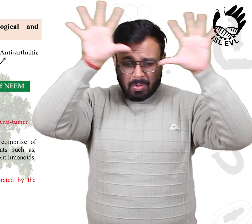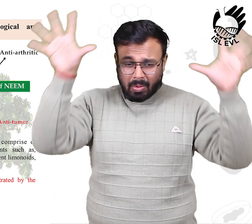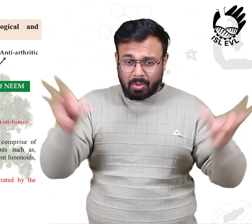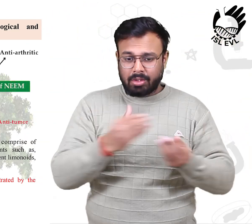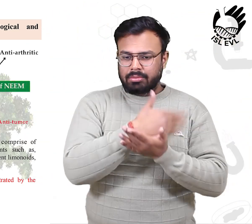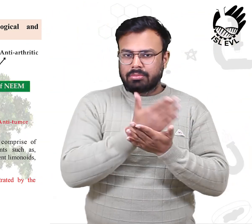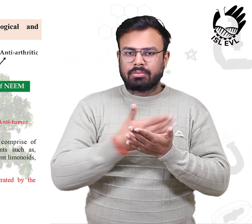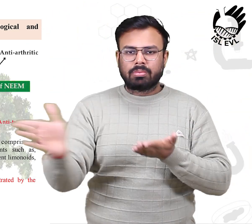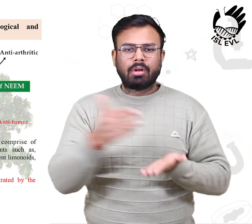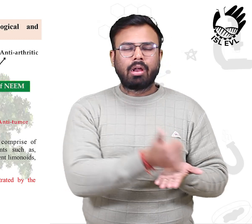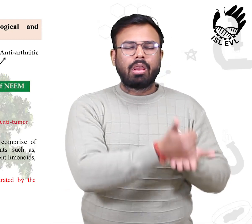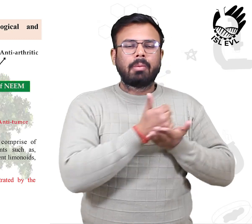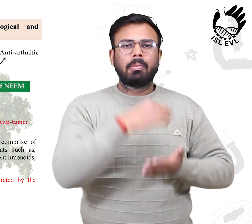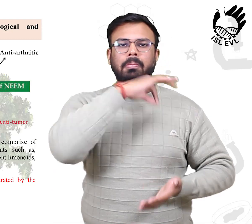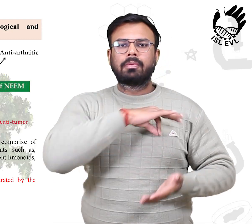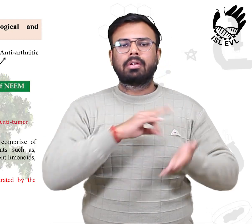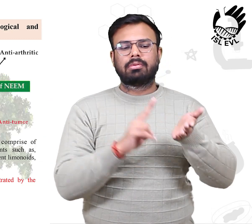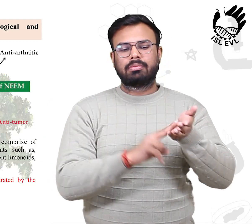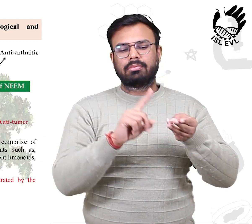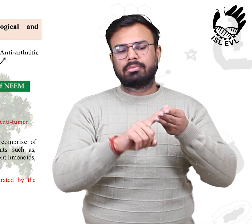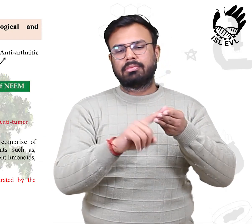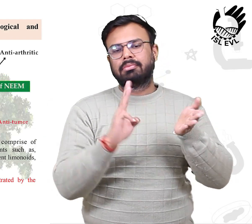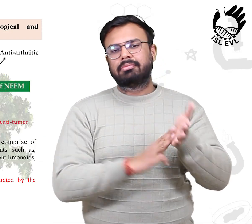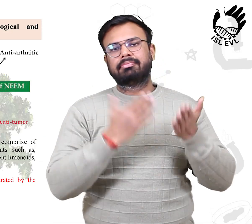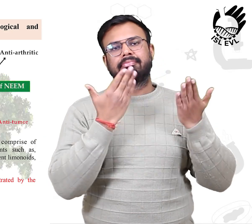8 different things, which is shown in the picture.